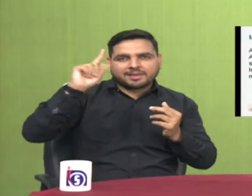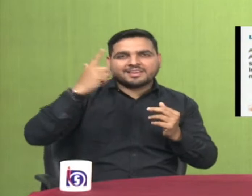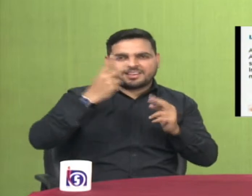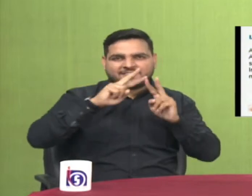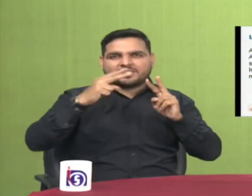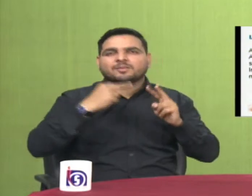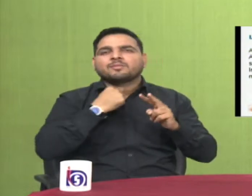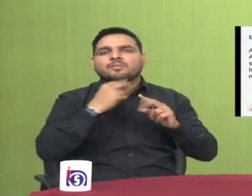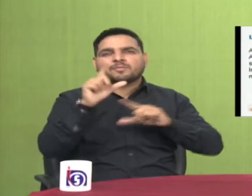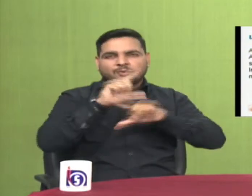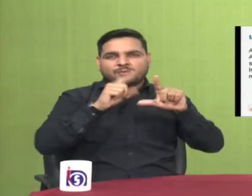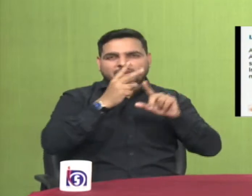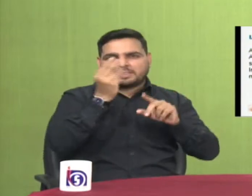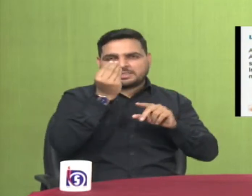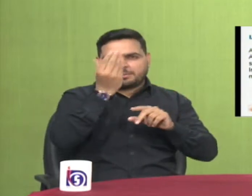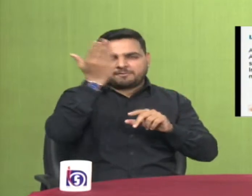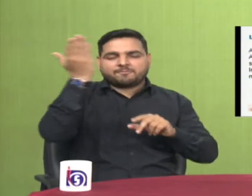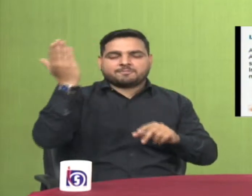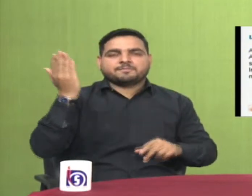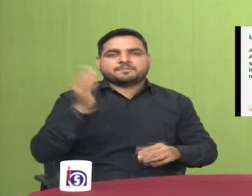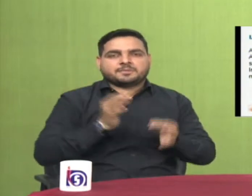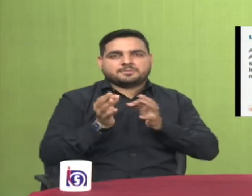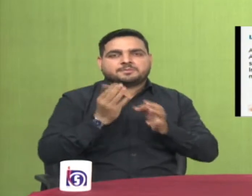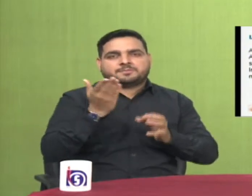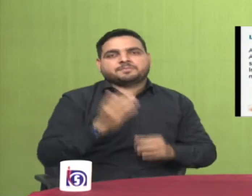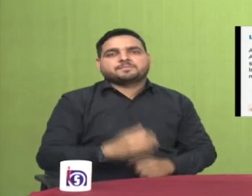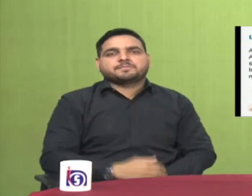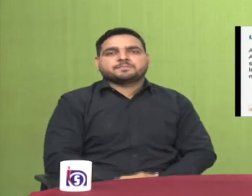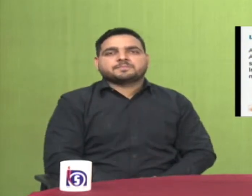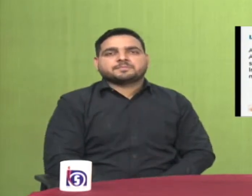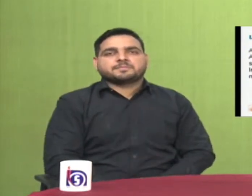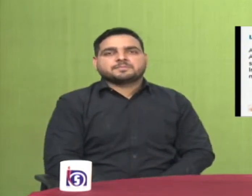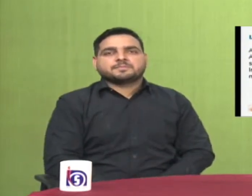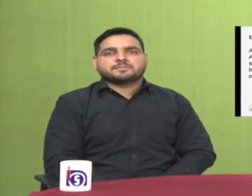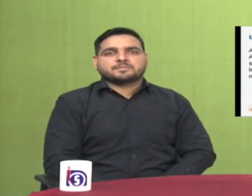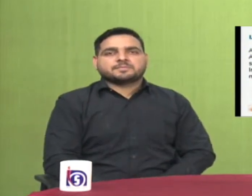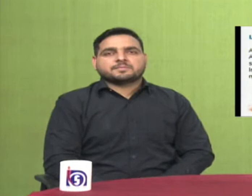which is related to what the family says.